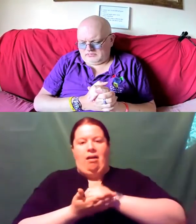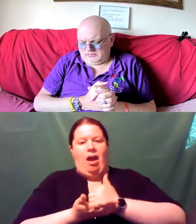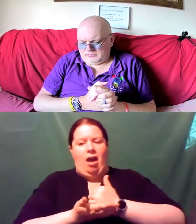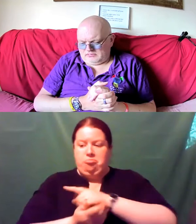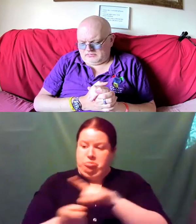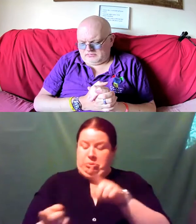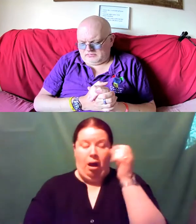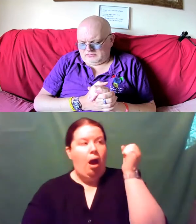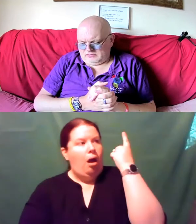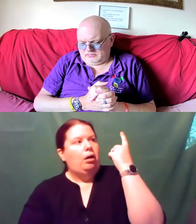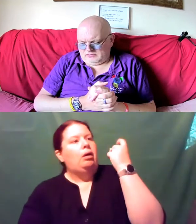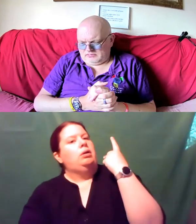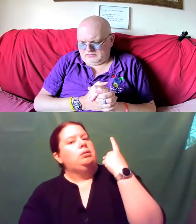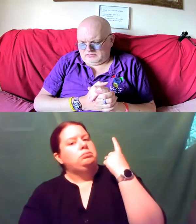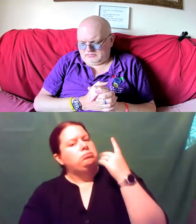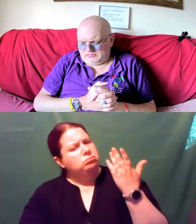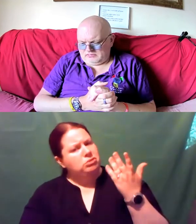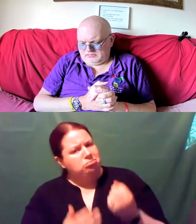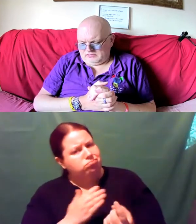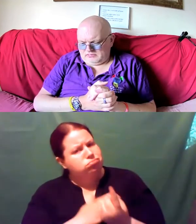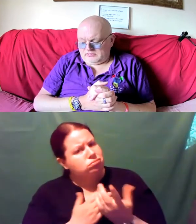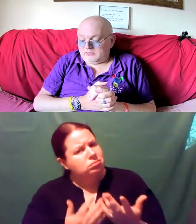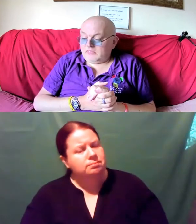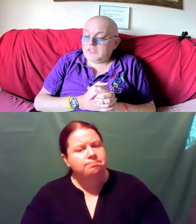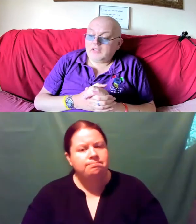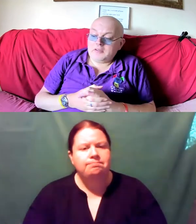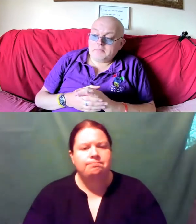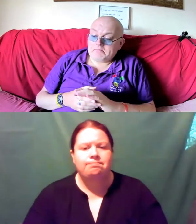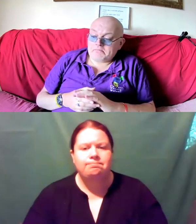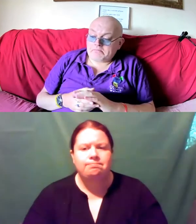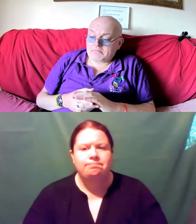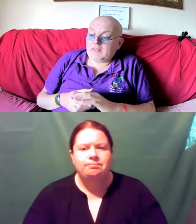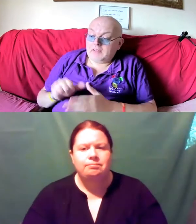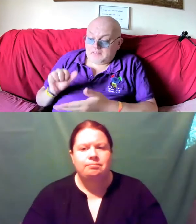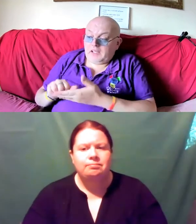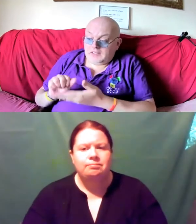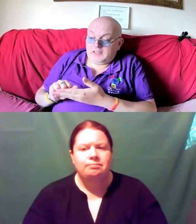aware that you were gay? But that wasn't until